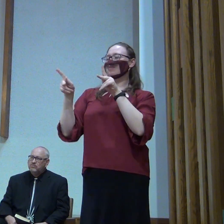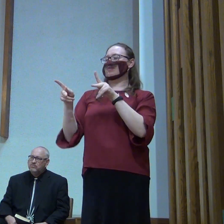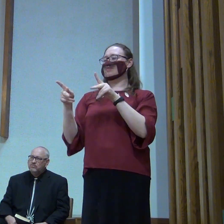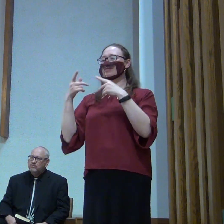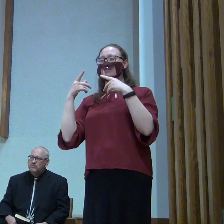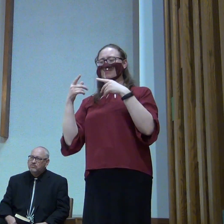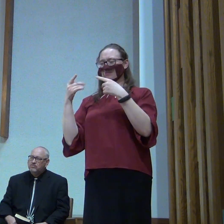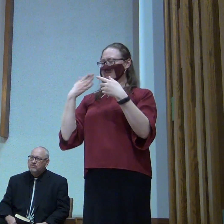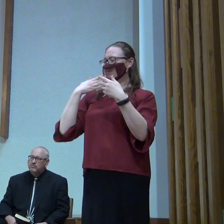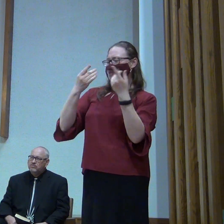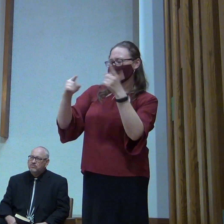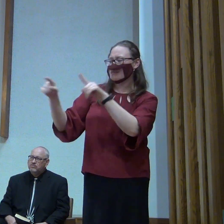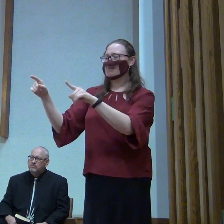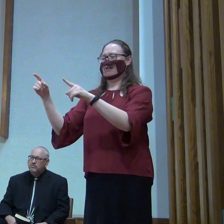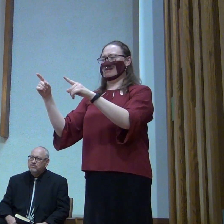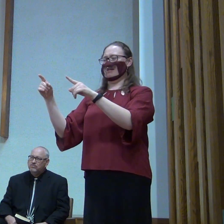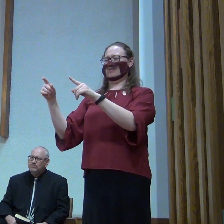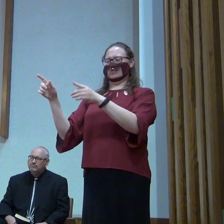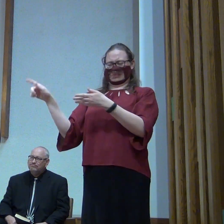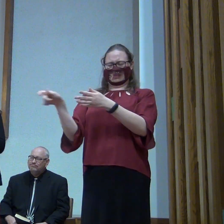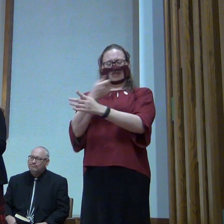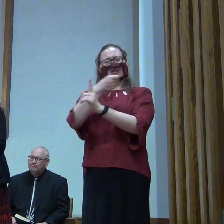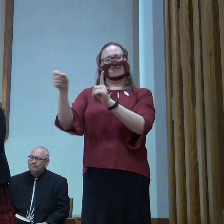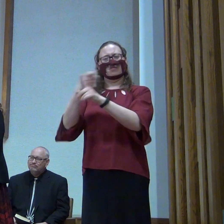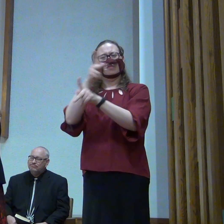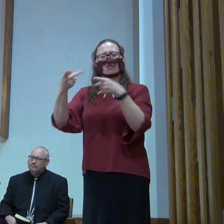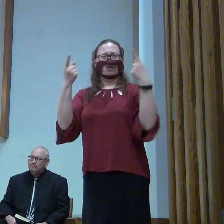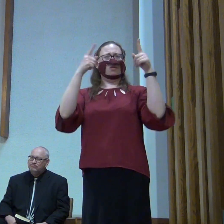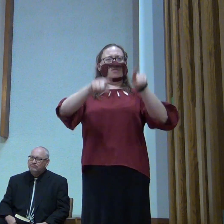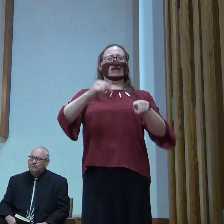will happen when it is dry?"